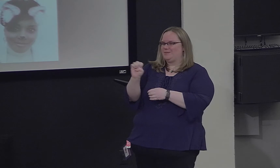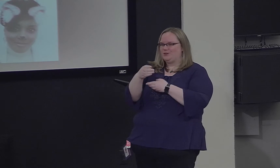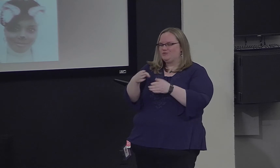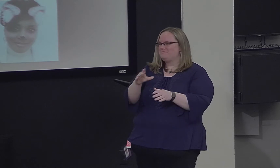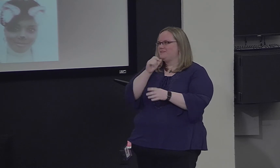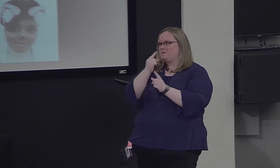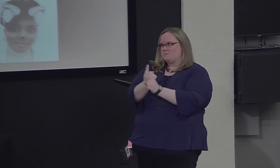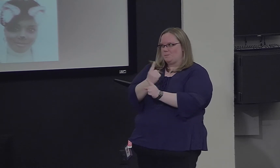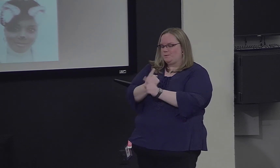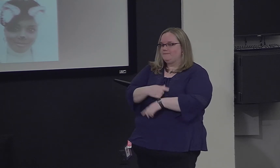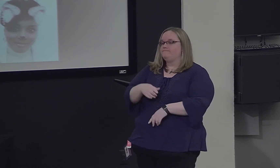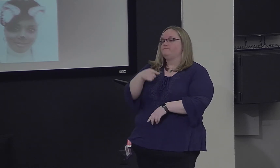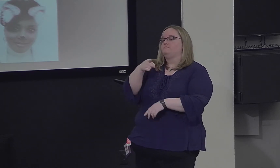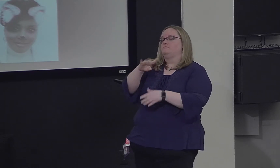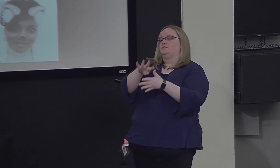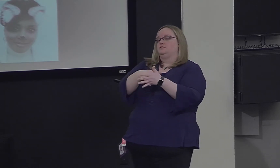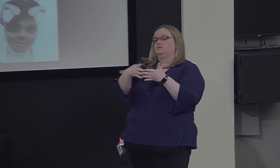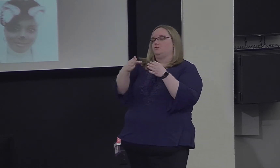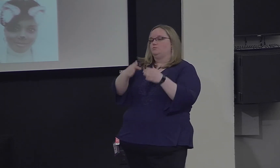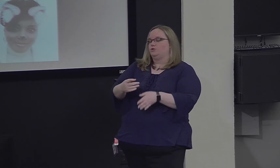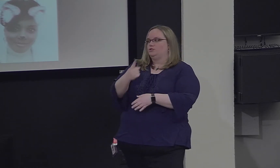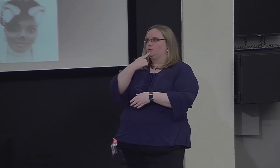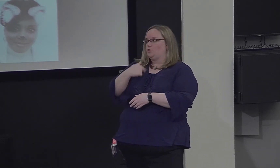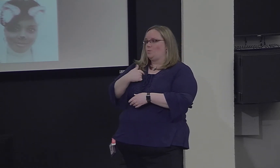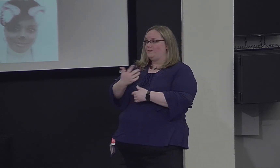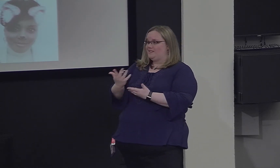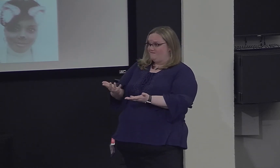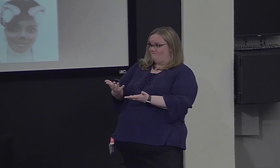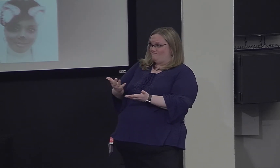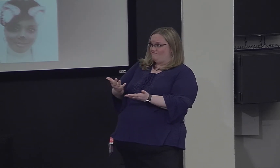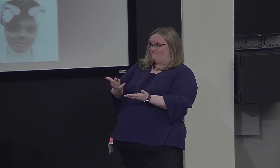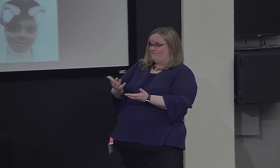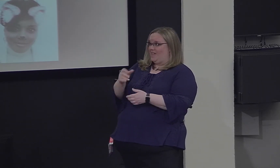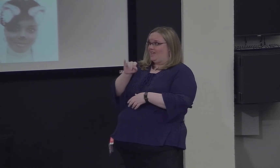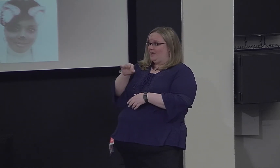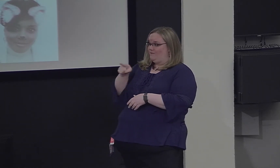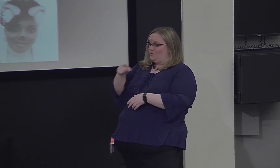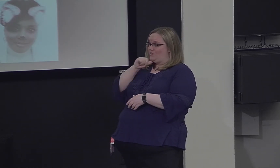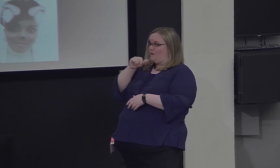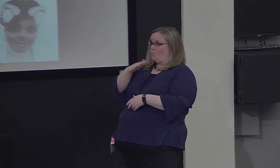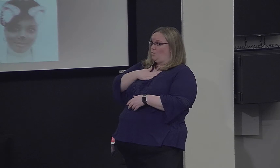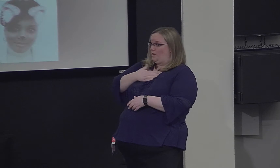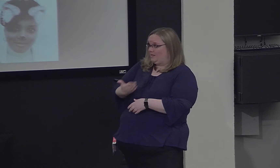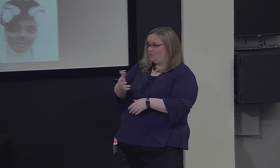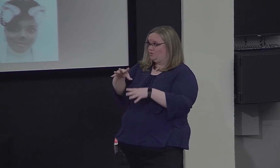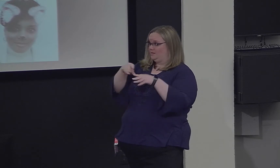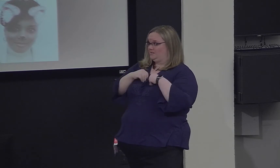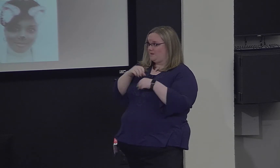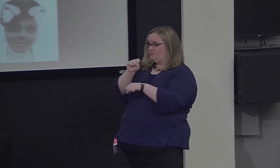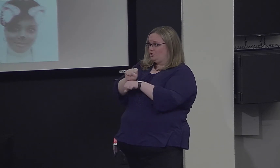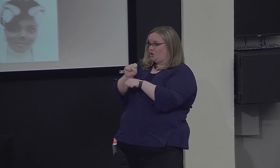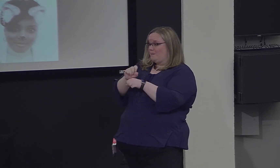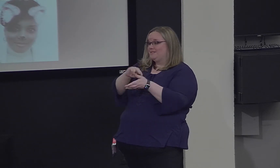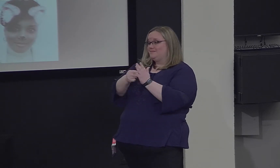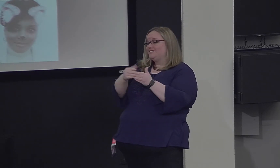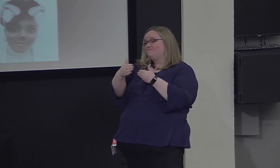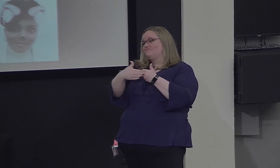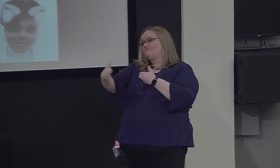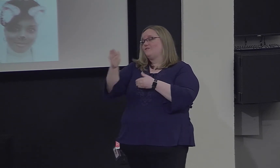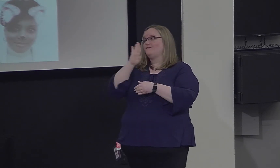job with the agency. I'm a newly certified interpreter, and this is not my place. I was told by the